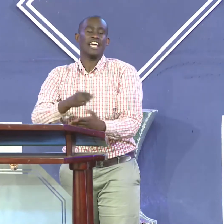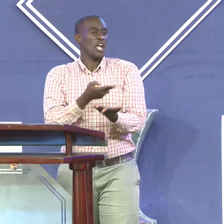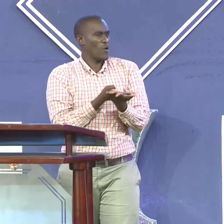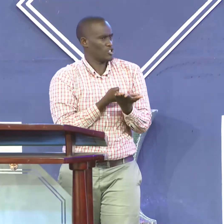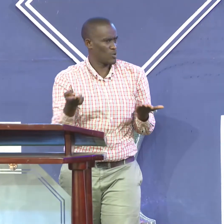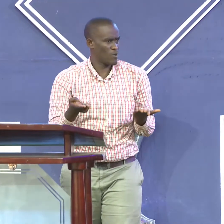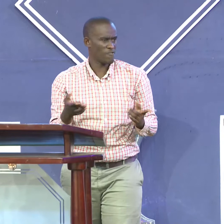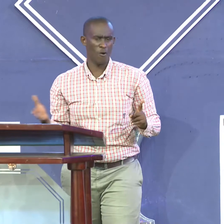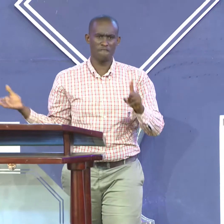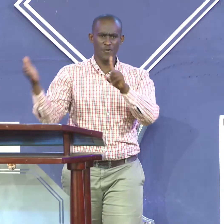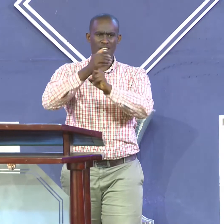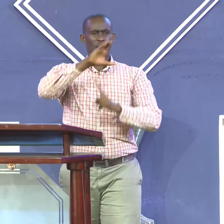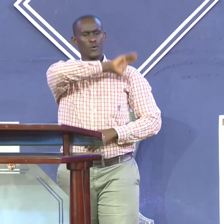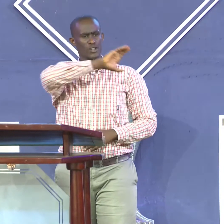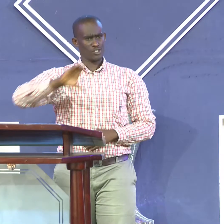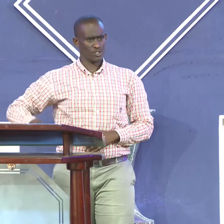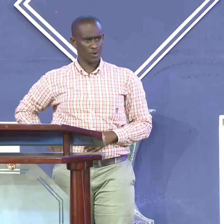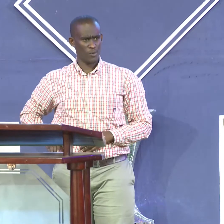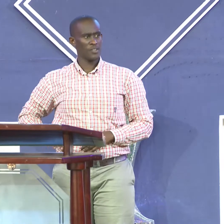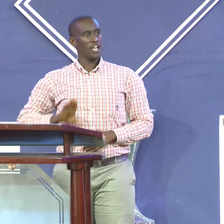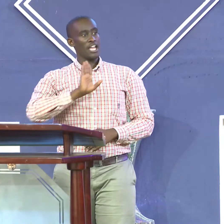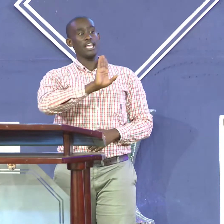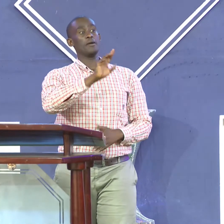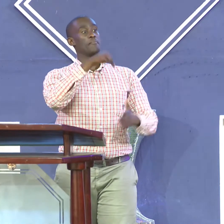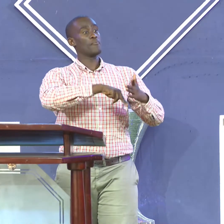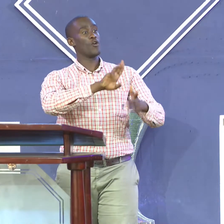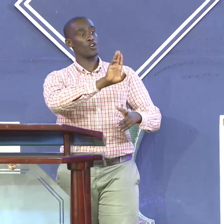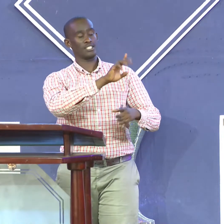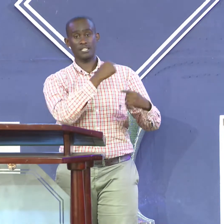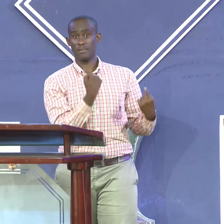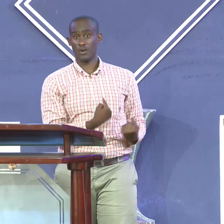sanctuary and you get Christ in your heart.